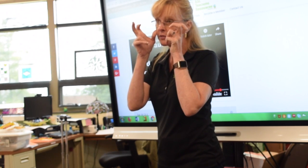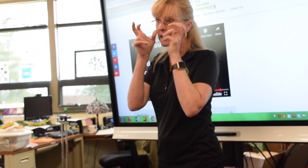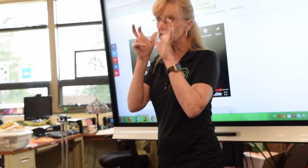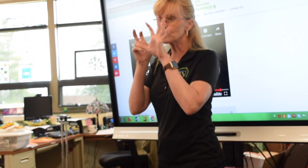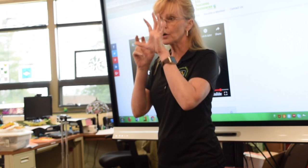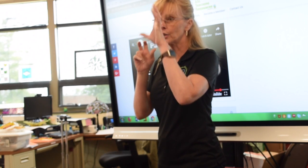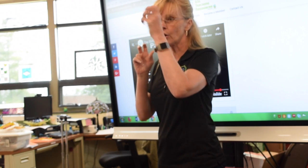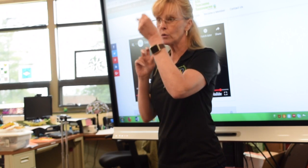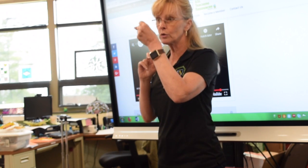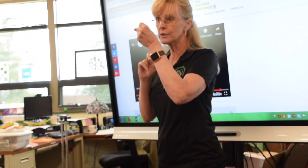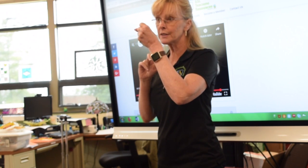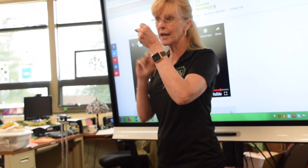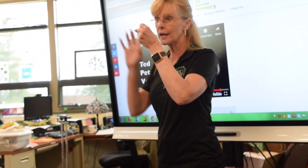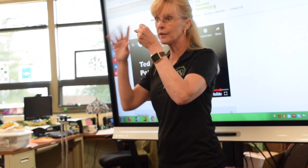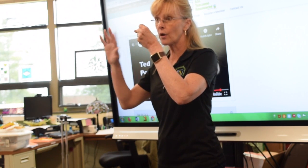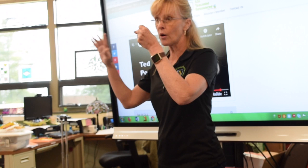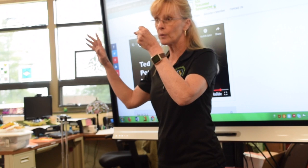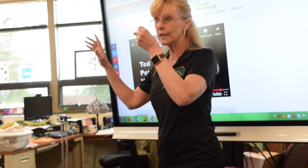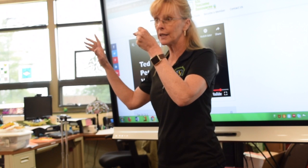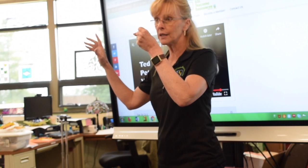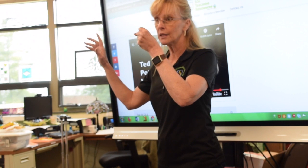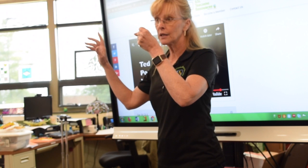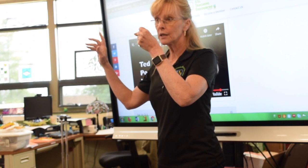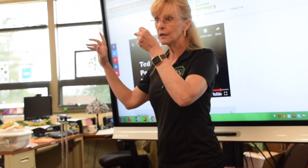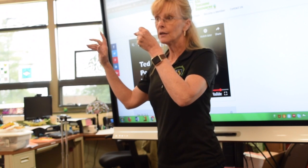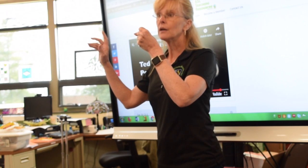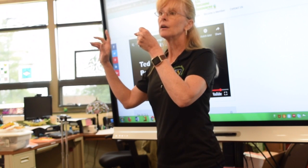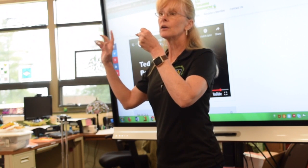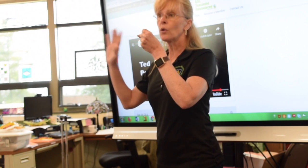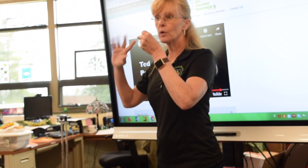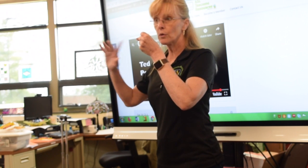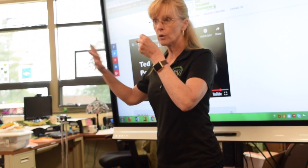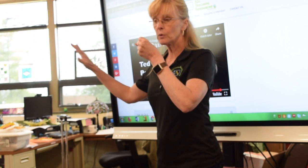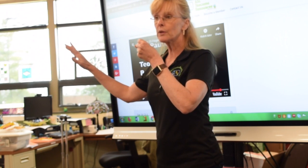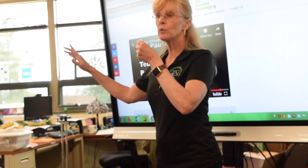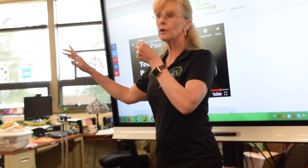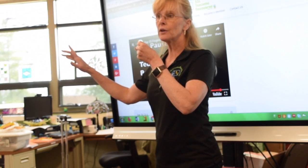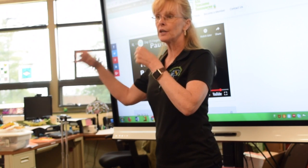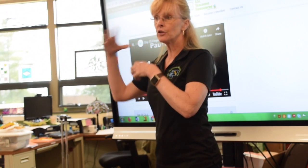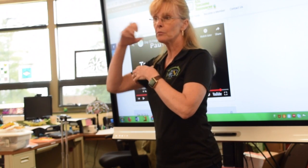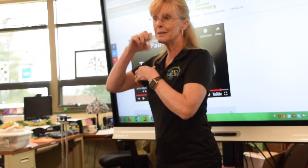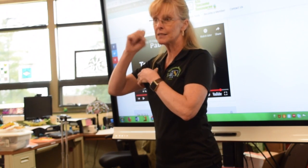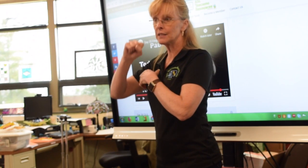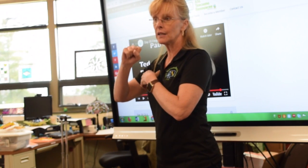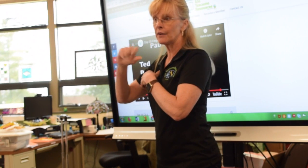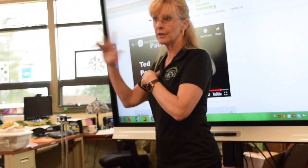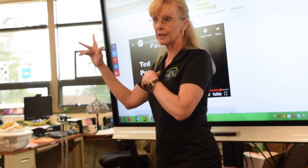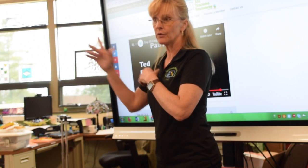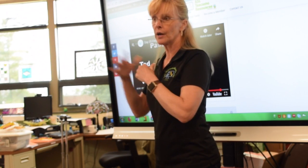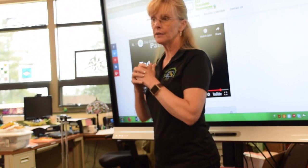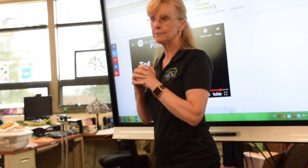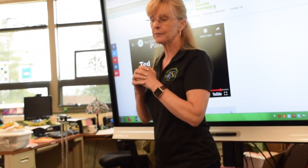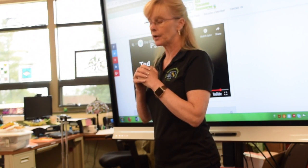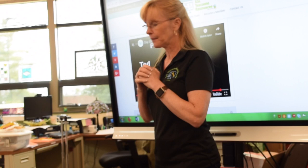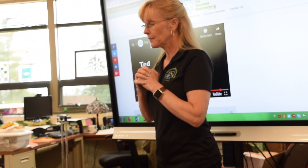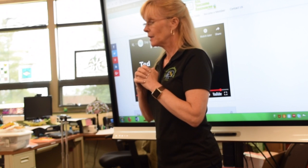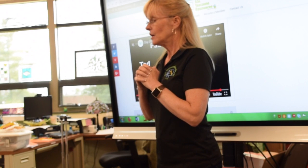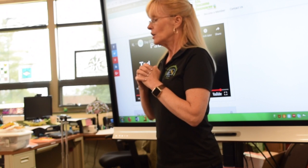and you're holding on to that, and they're already Right. going on with a word, and you're missing everything, right? Okay.